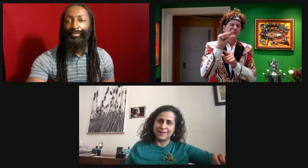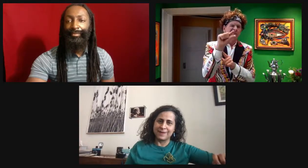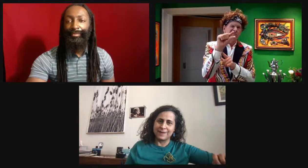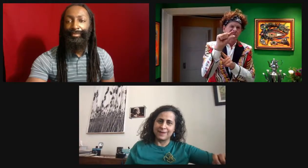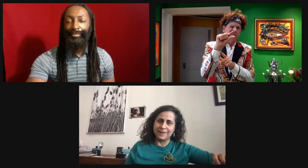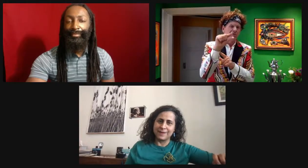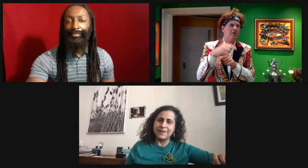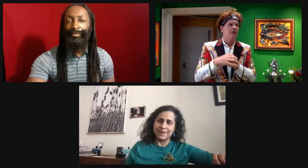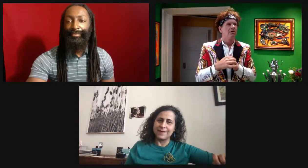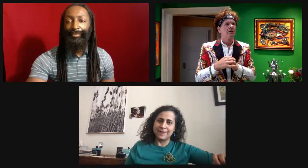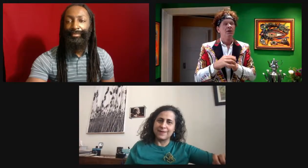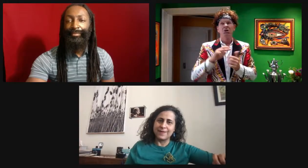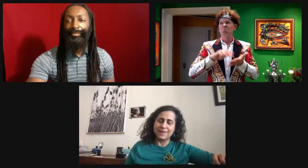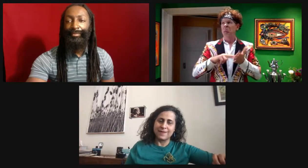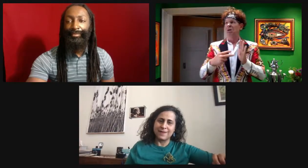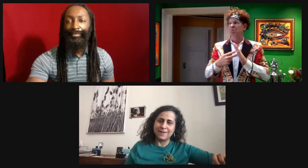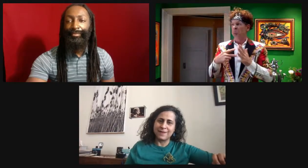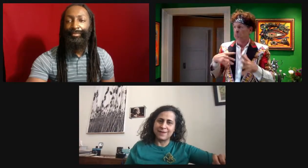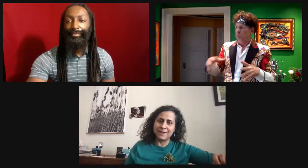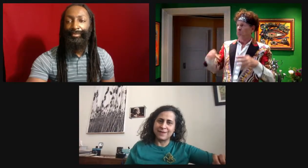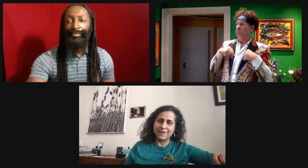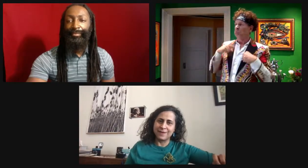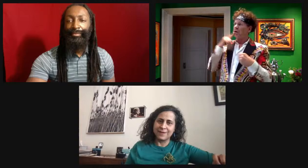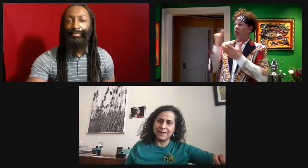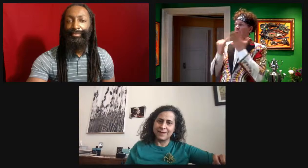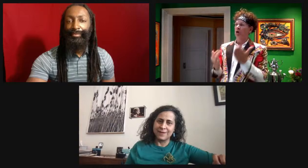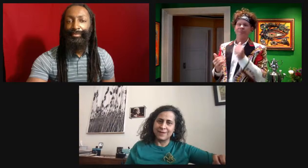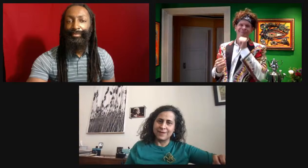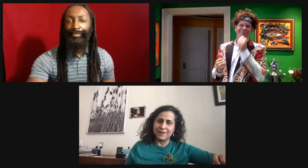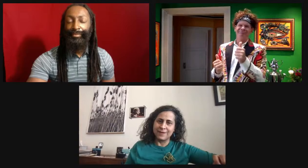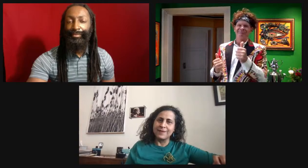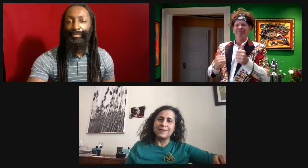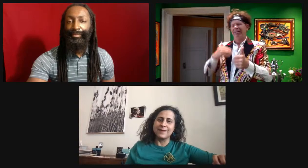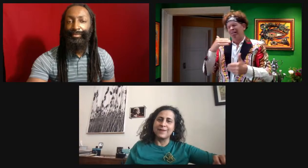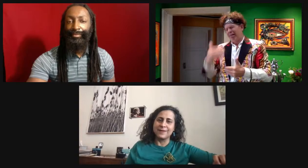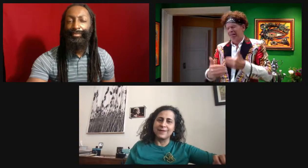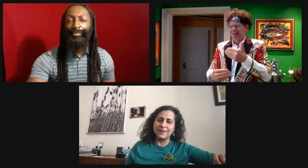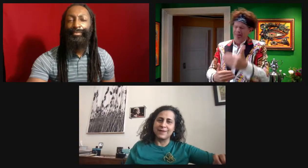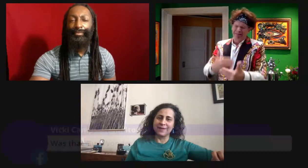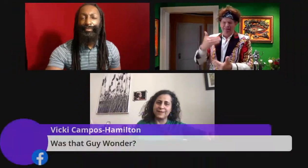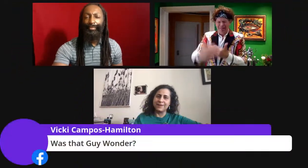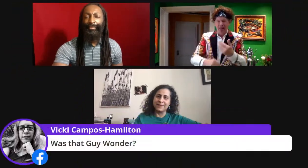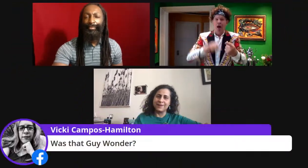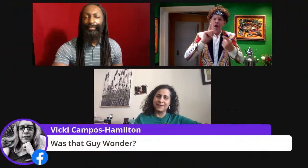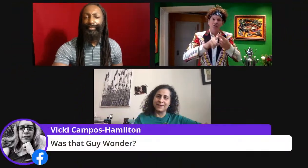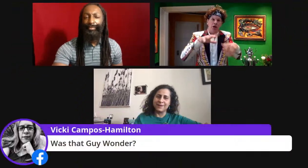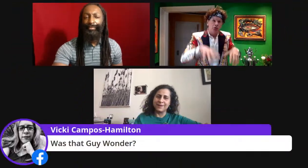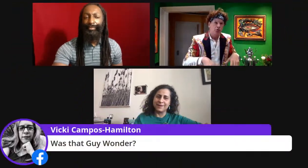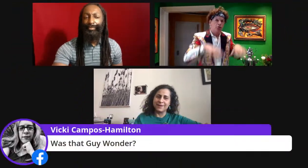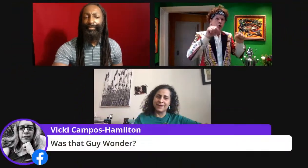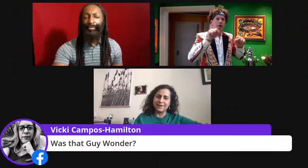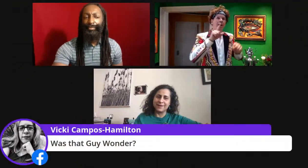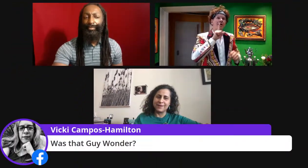does my deaf art show my deaf identity? Not often.